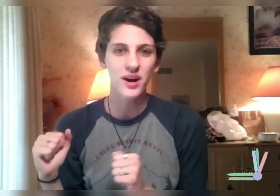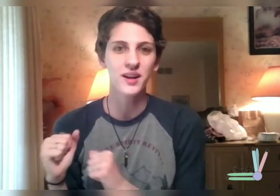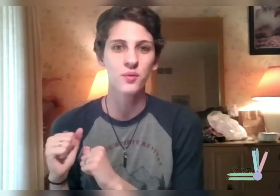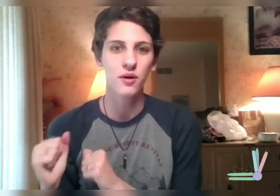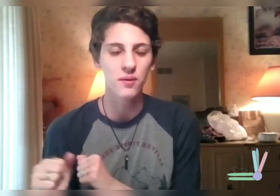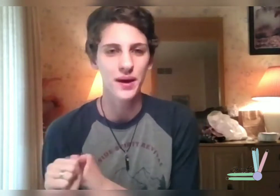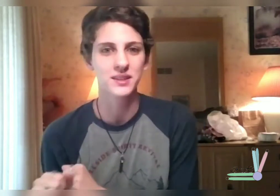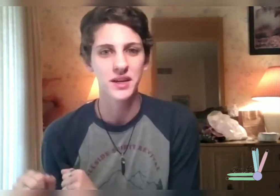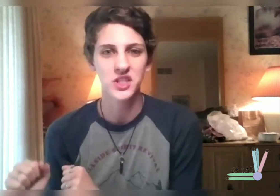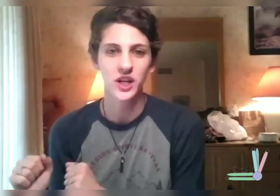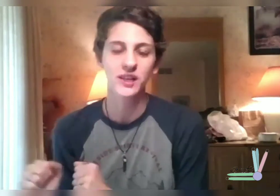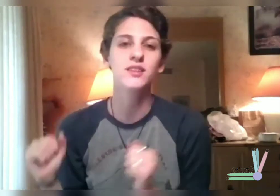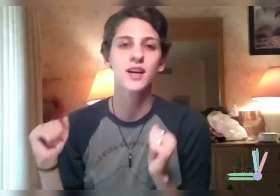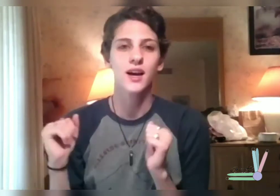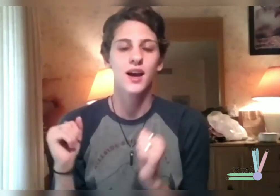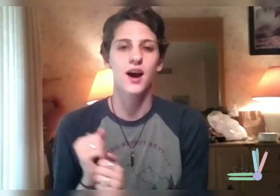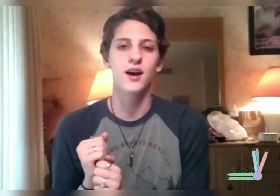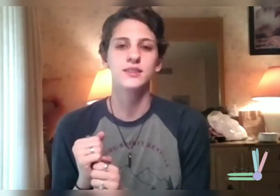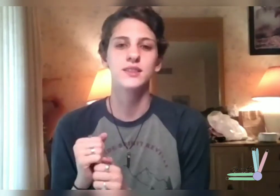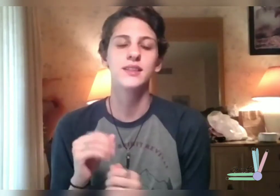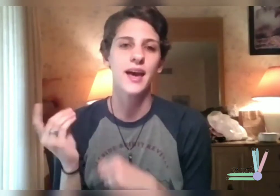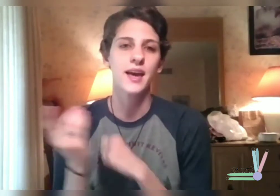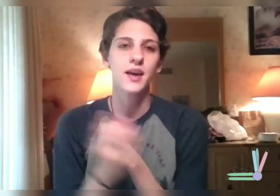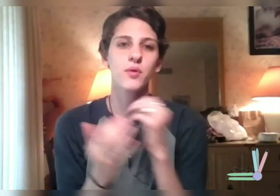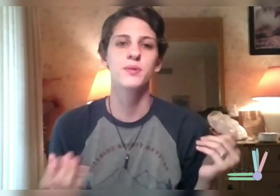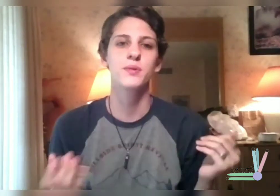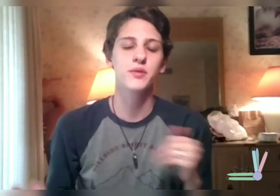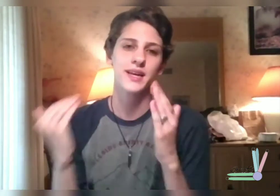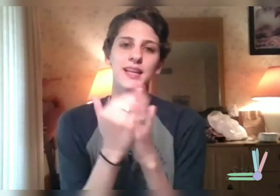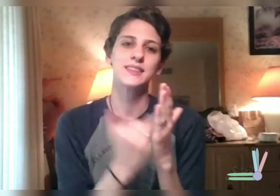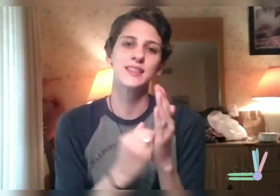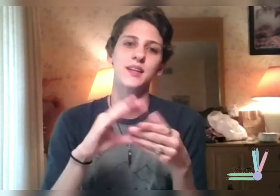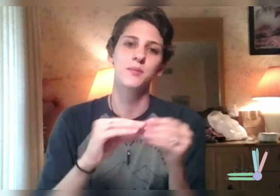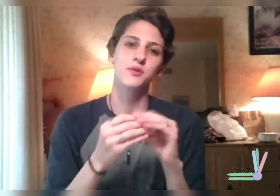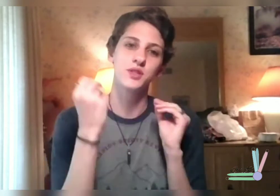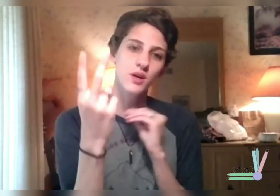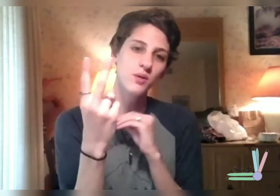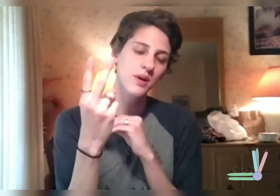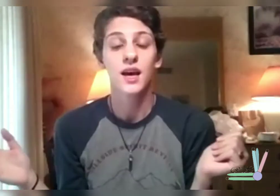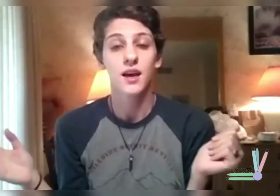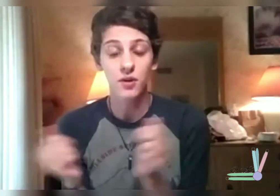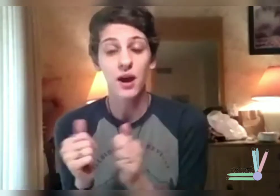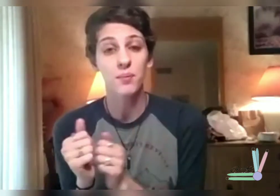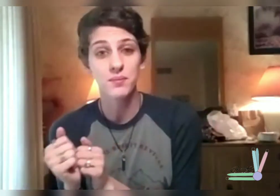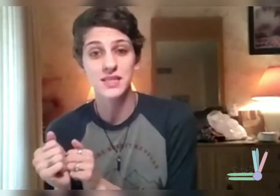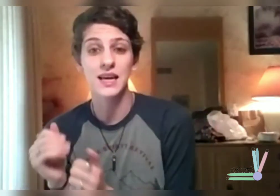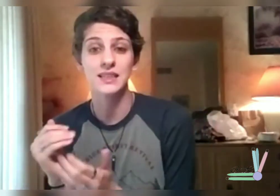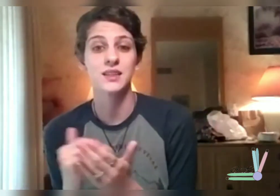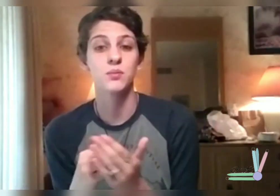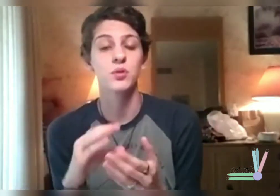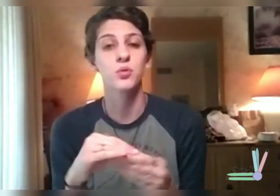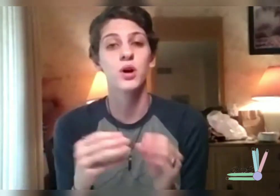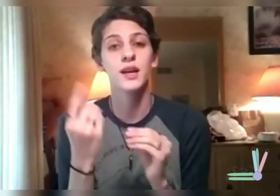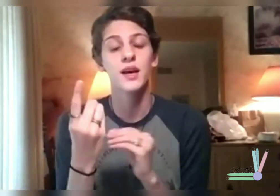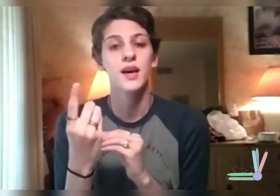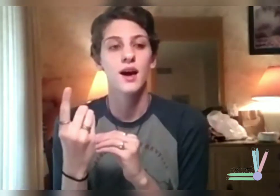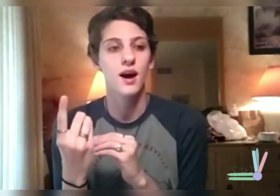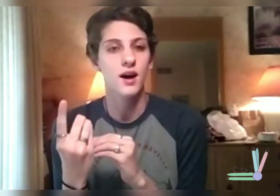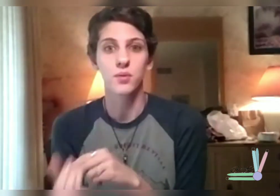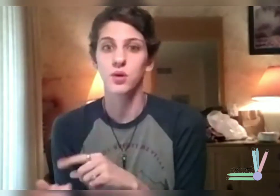Hi everyone and welcome back to my channel. Today we will be doing lesson number 2. If you happen to miss lesson number